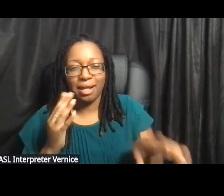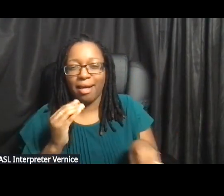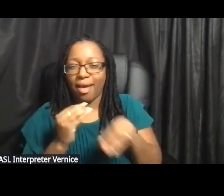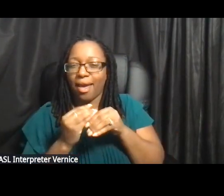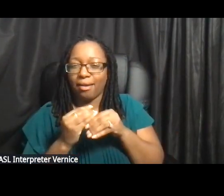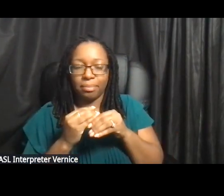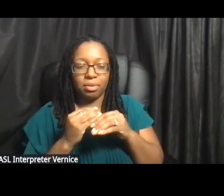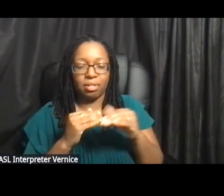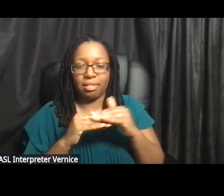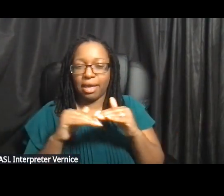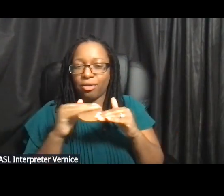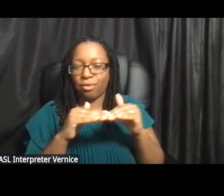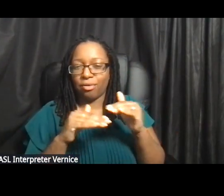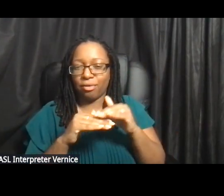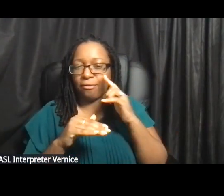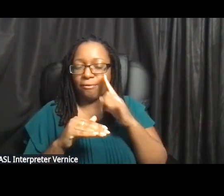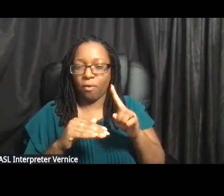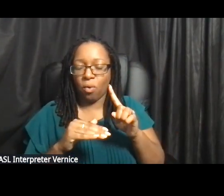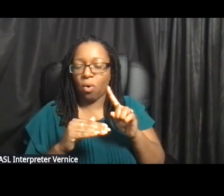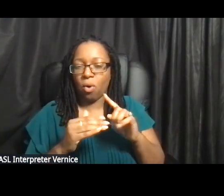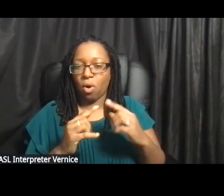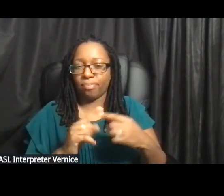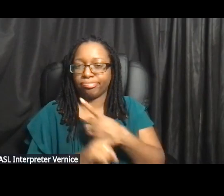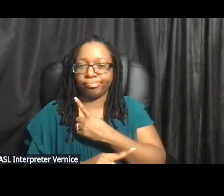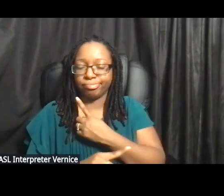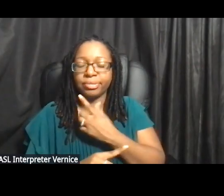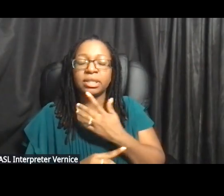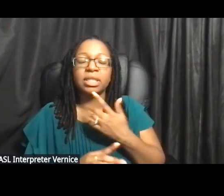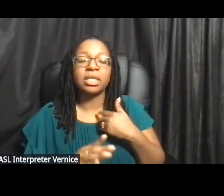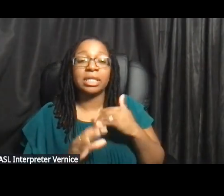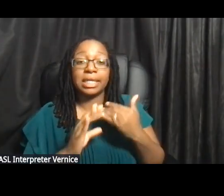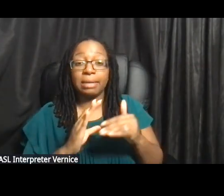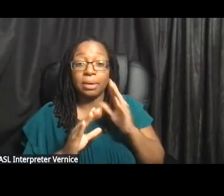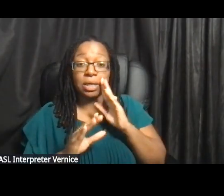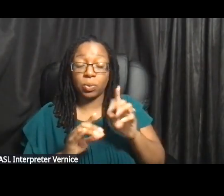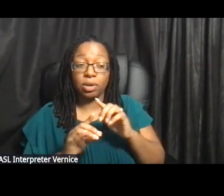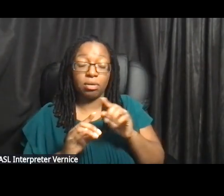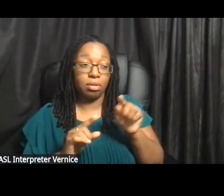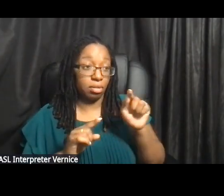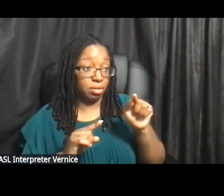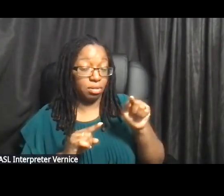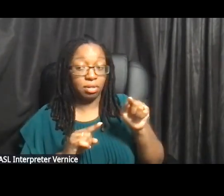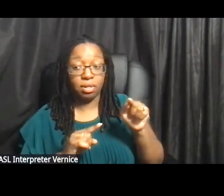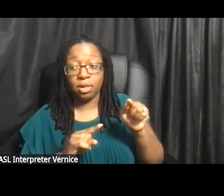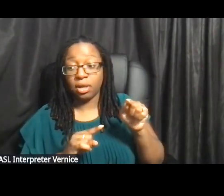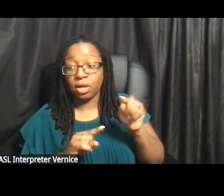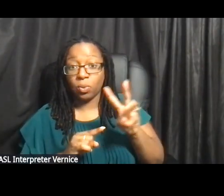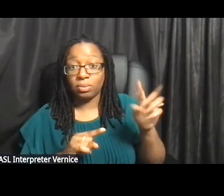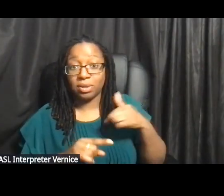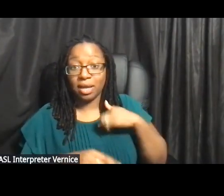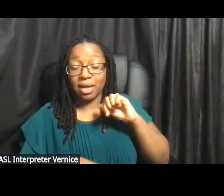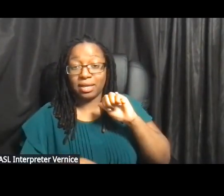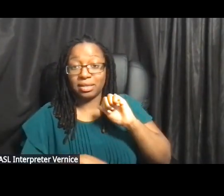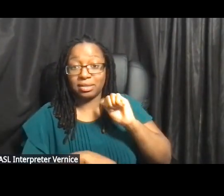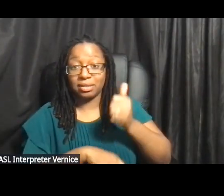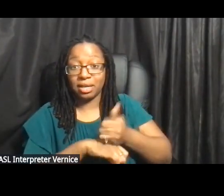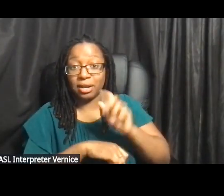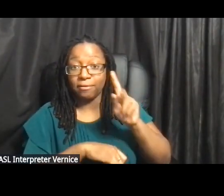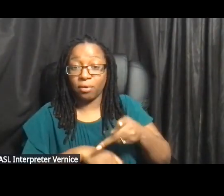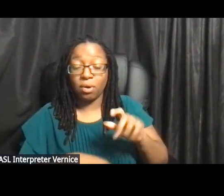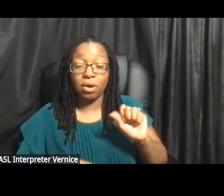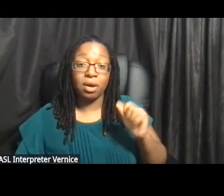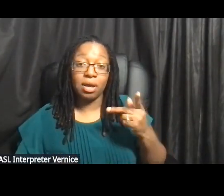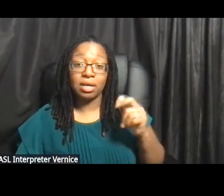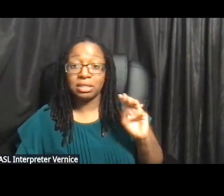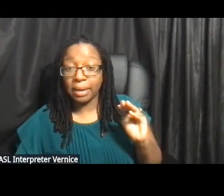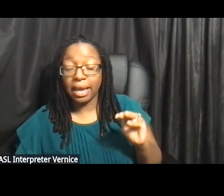there. It redirects emails from those websites that I've signed up for, spam, advertisements,